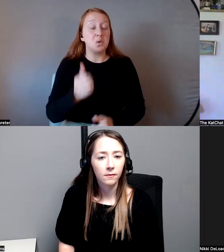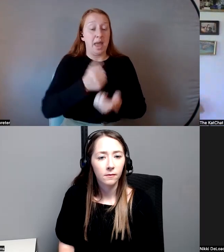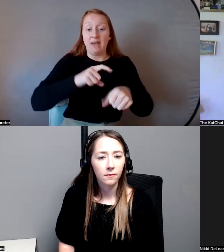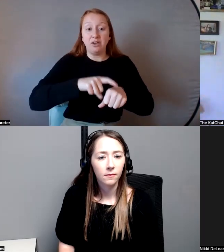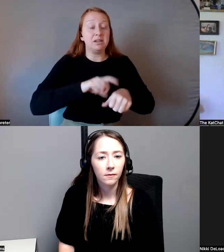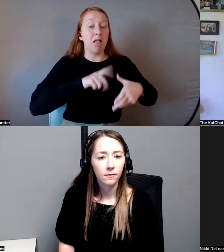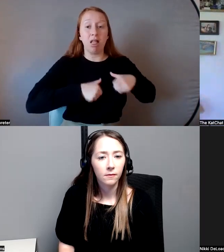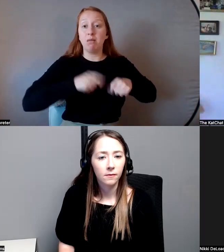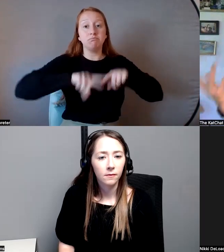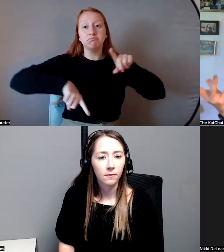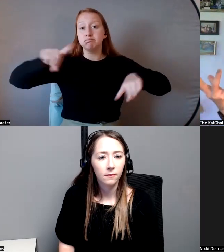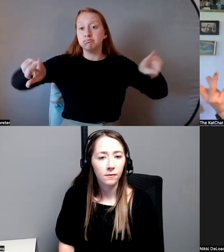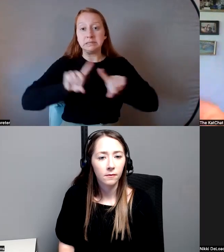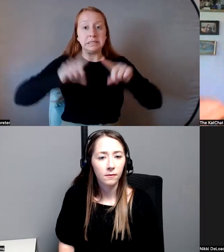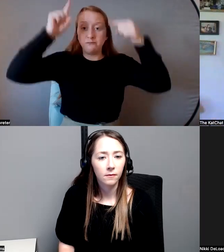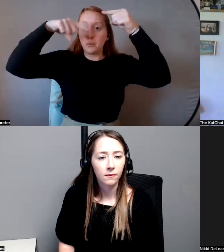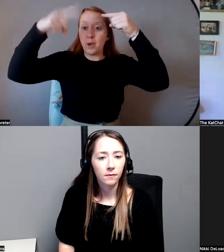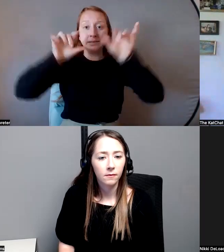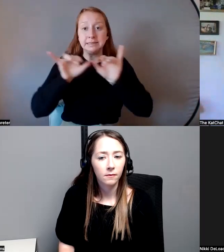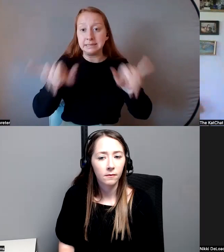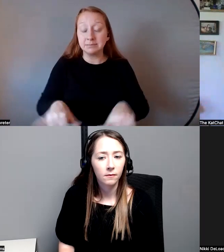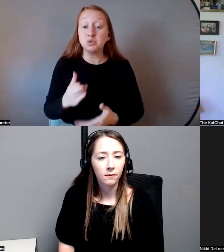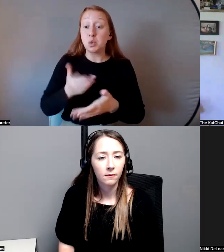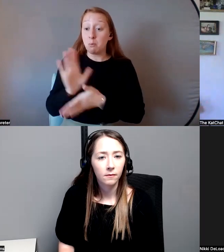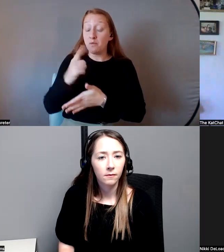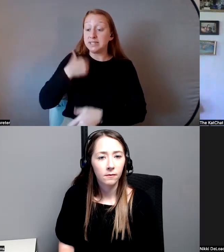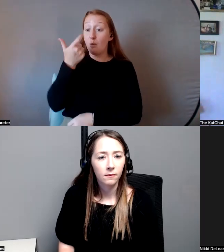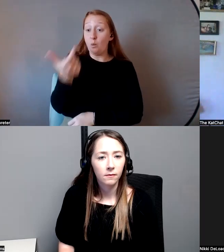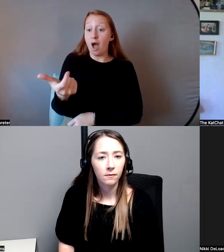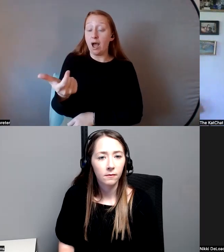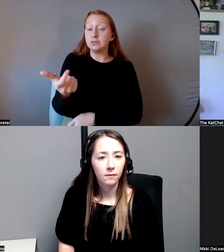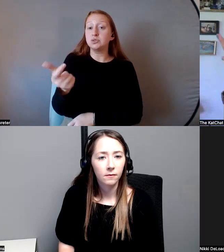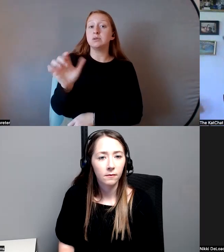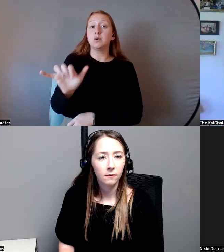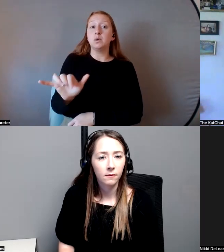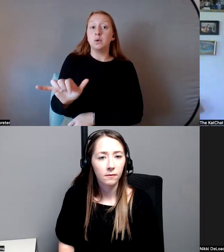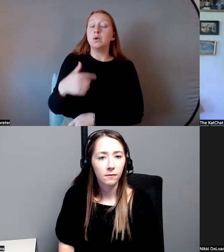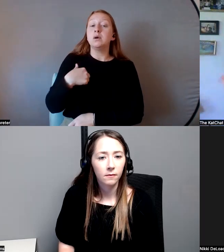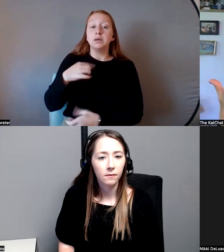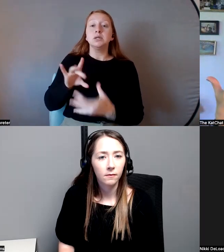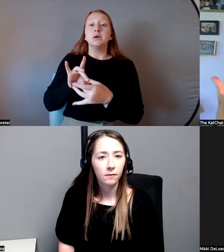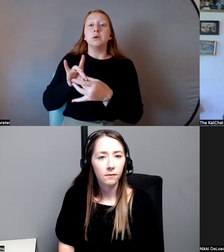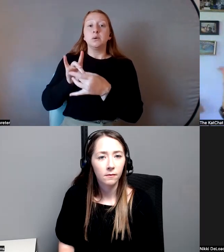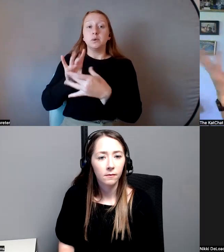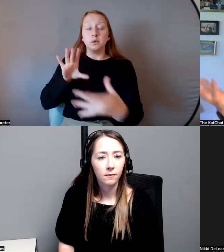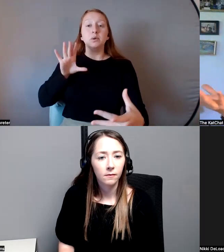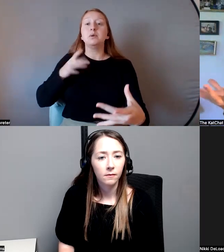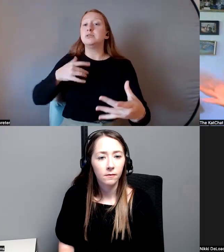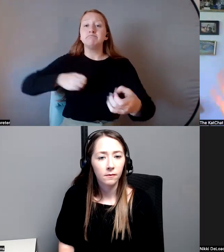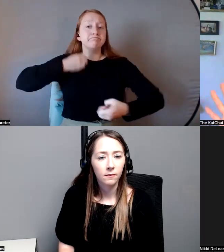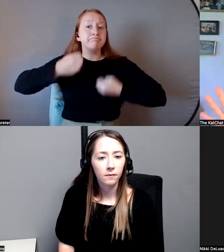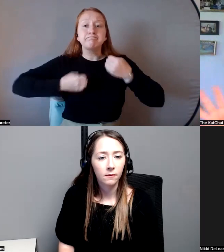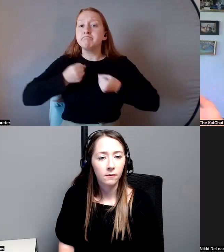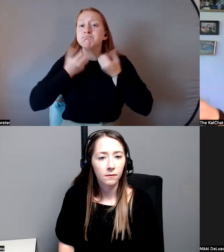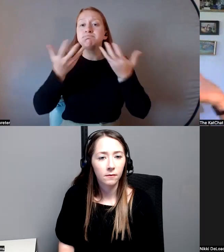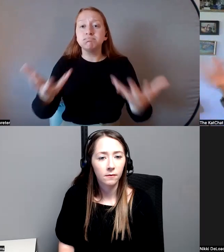everything different. So some of the movies I watch, I can just like let it go, let it out, and without things will